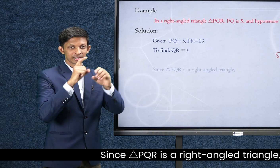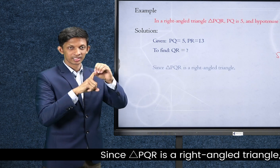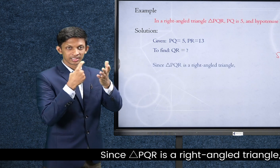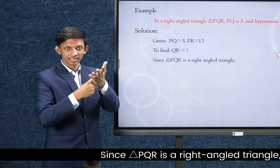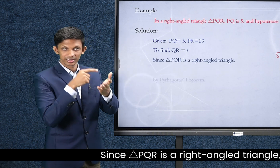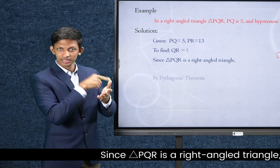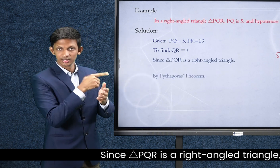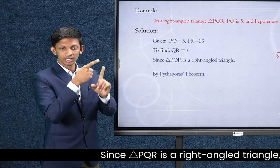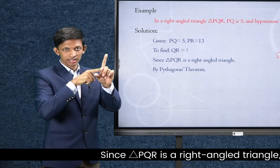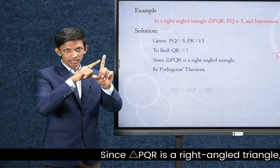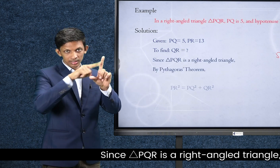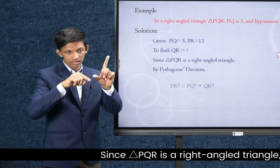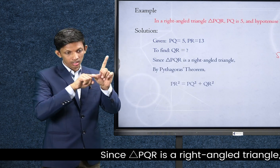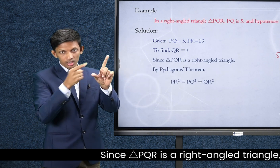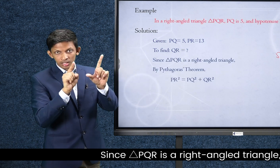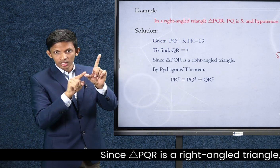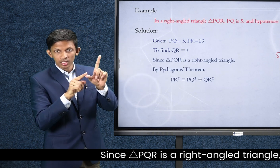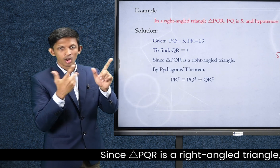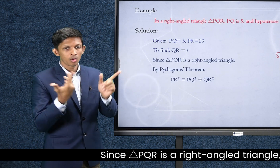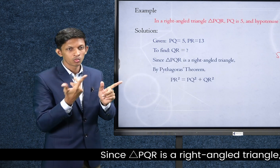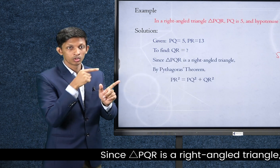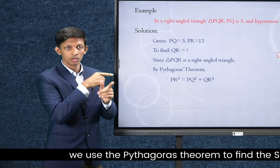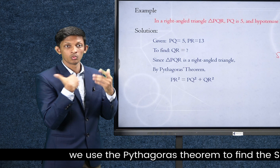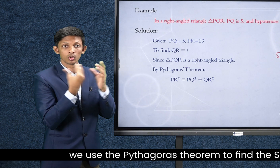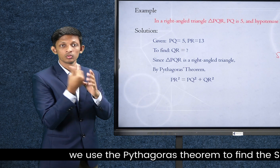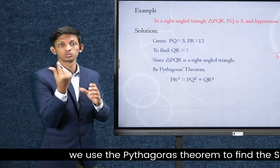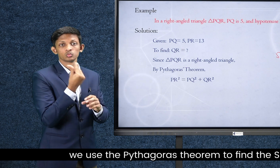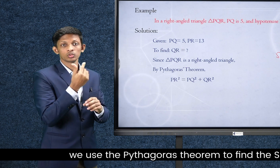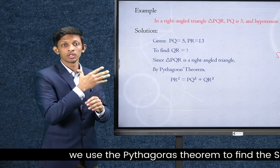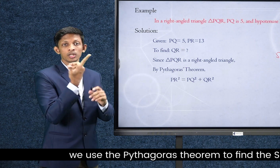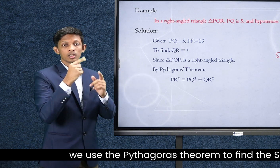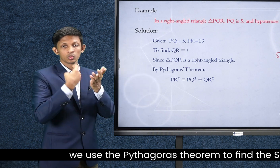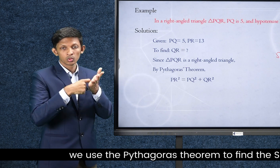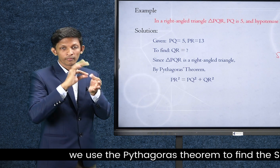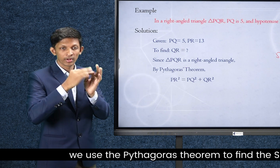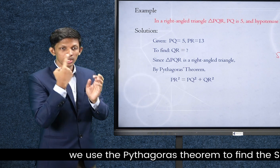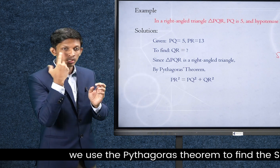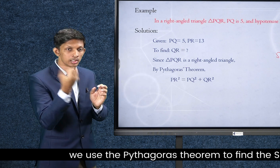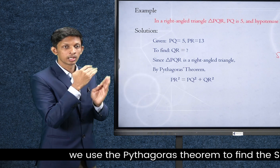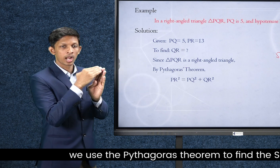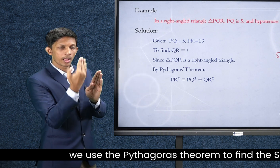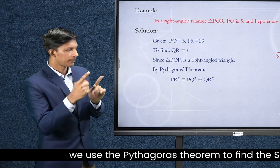Since triangle PQR is a right angle triangle, we use Pythagoras theorem to find side